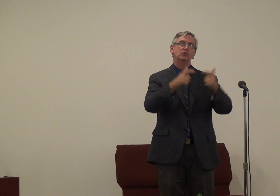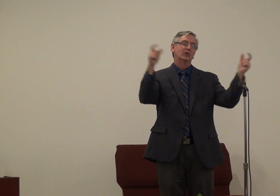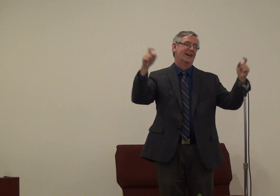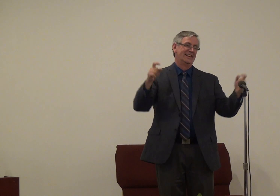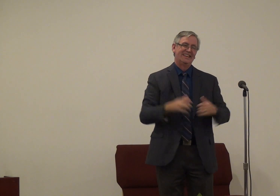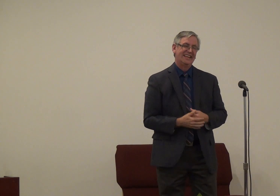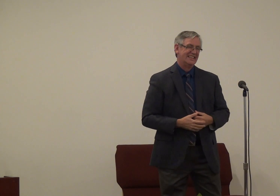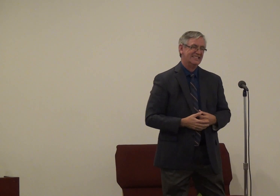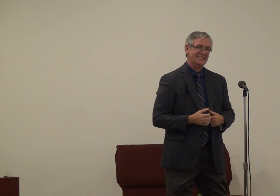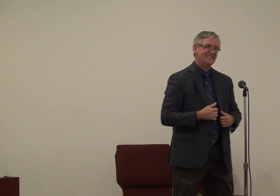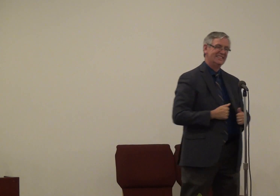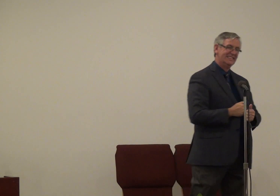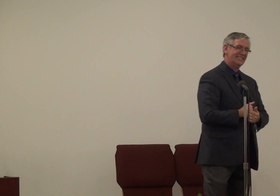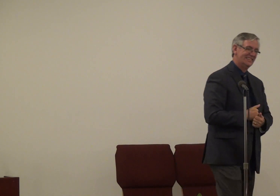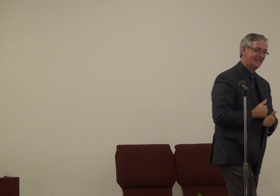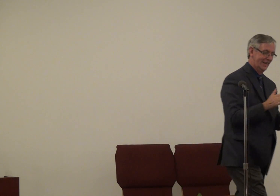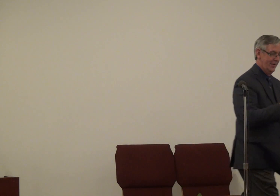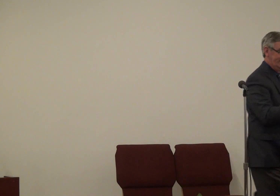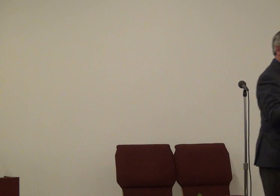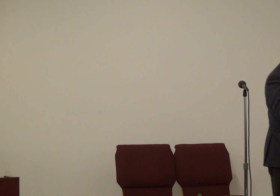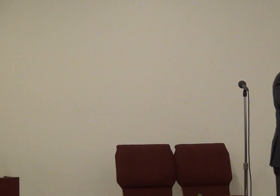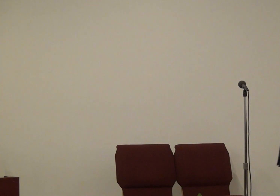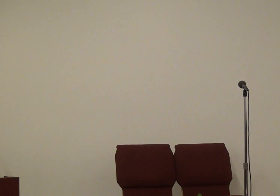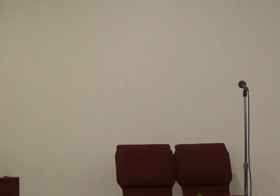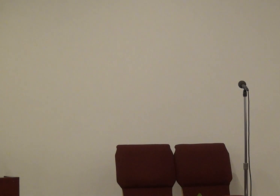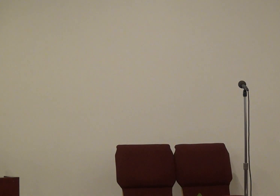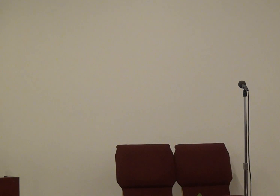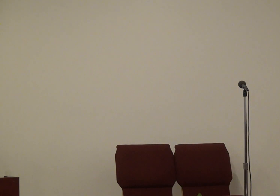and that deaf people around the world will have the opportunity to be saved.